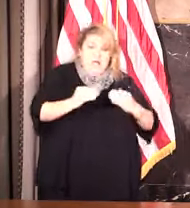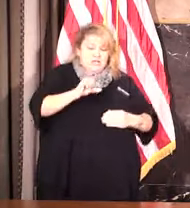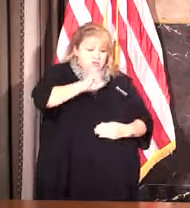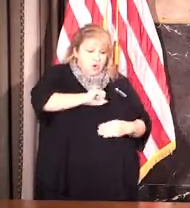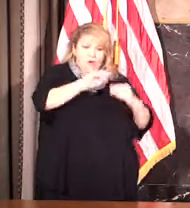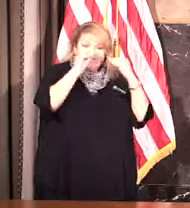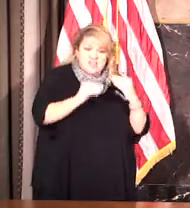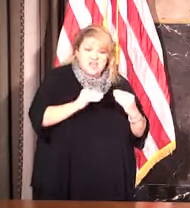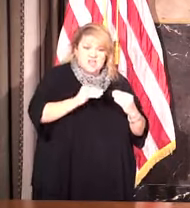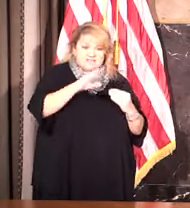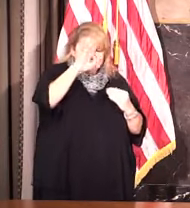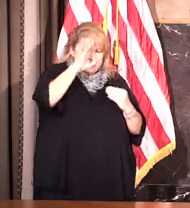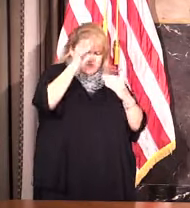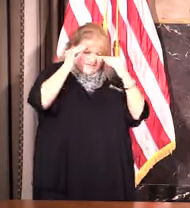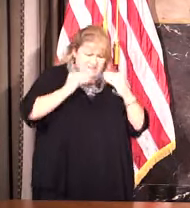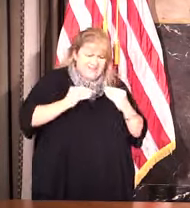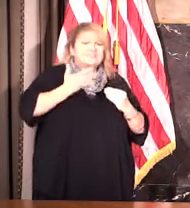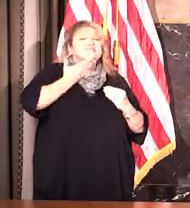it.